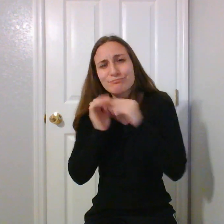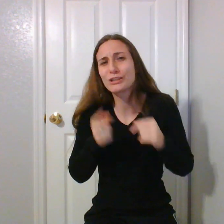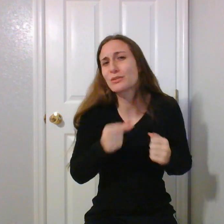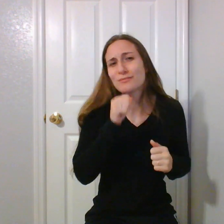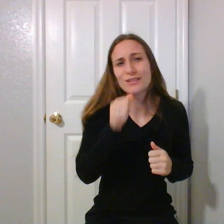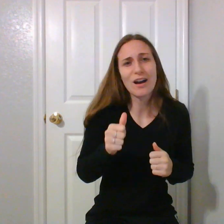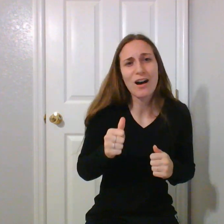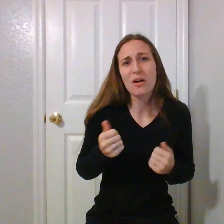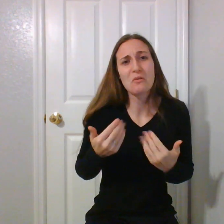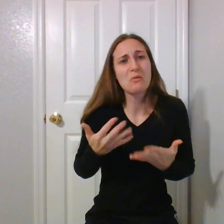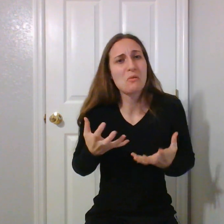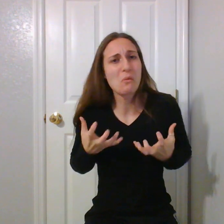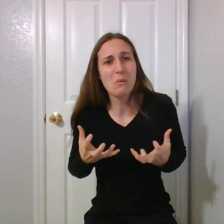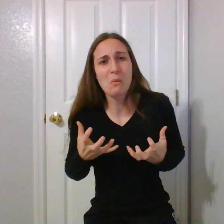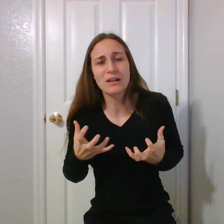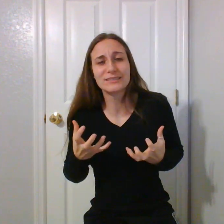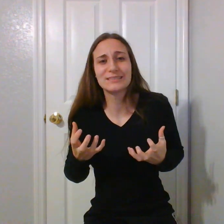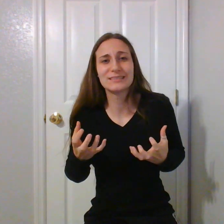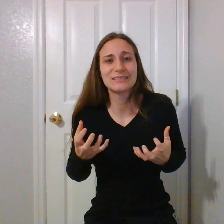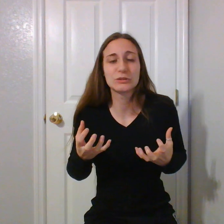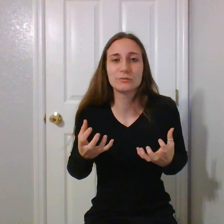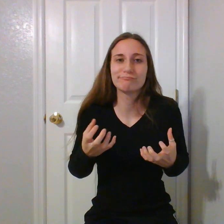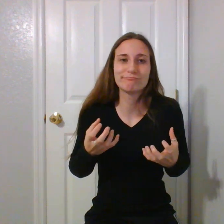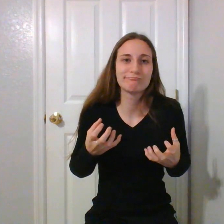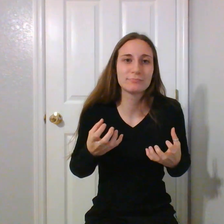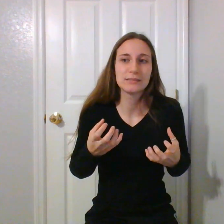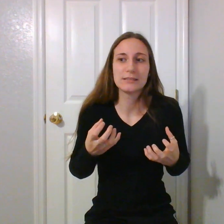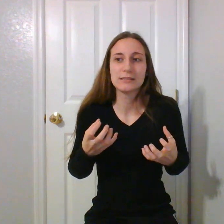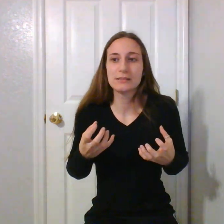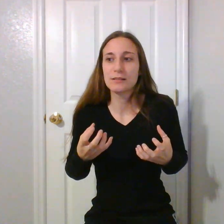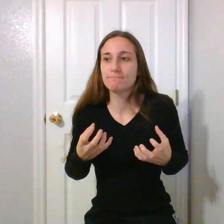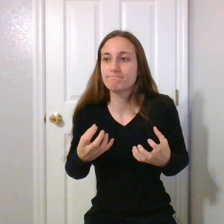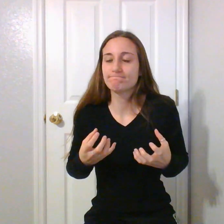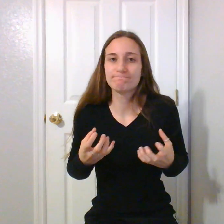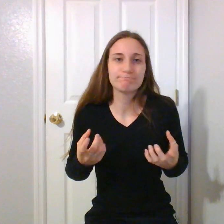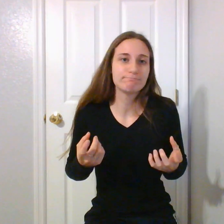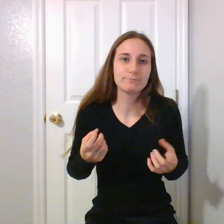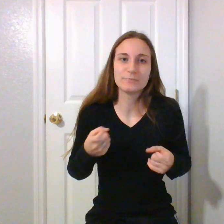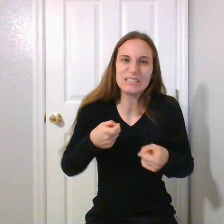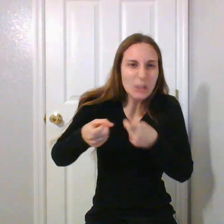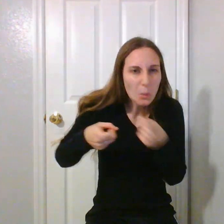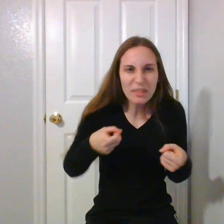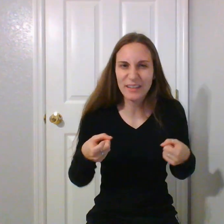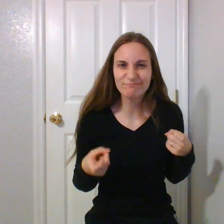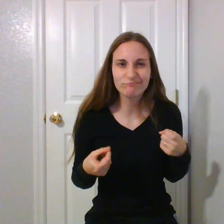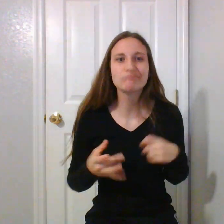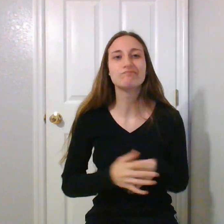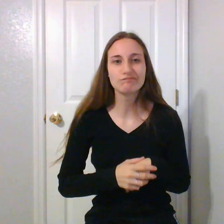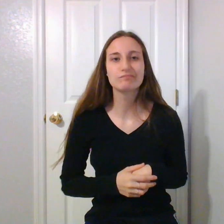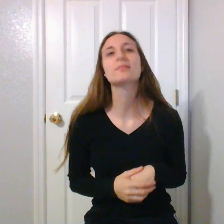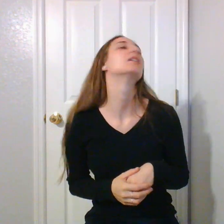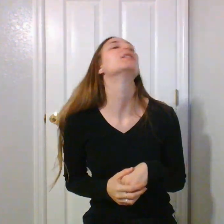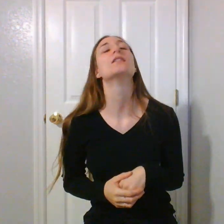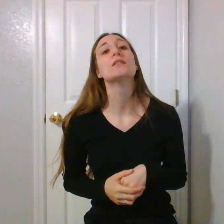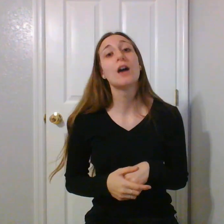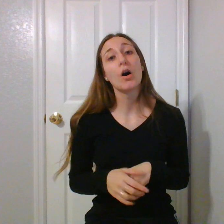it right now because we're just in that really tired groggy mindset when we wake up so when you sit there and plan out your day not only do you have something to look forward to